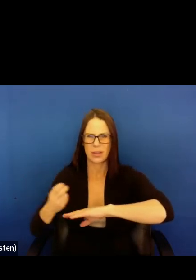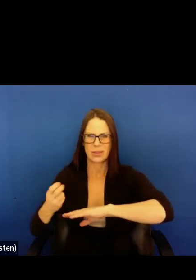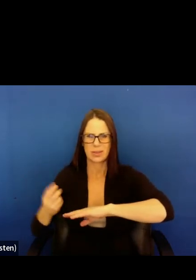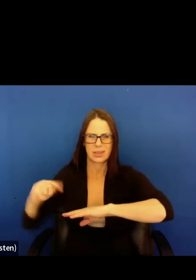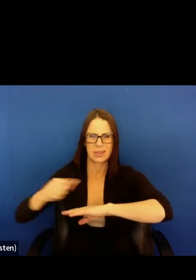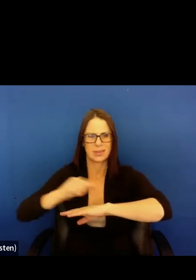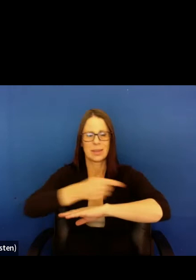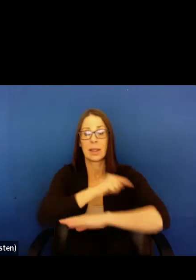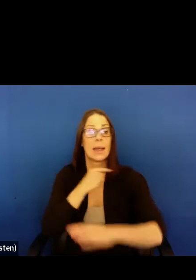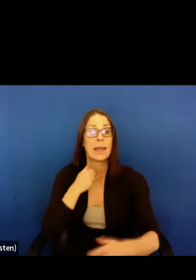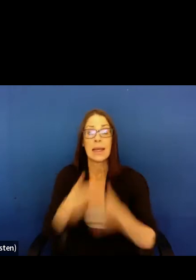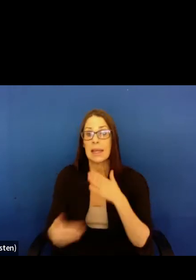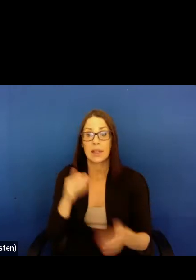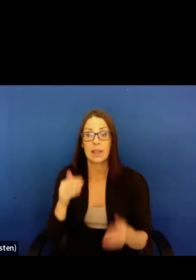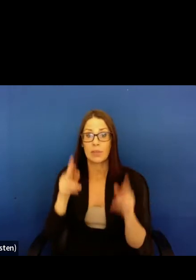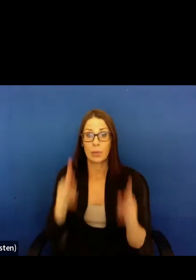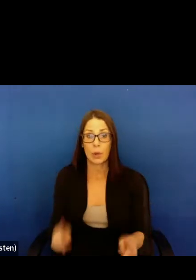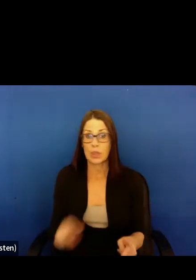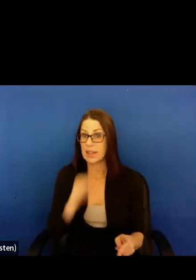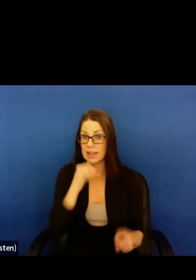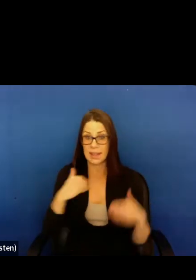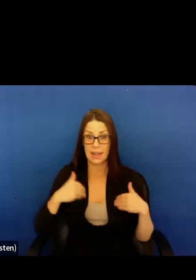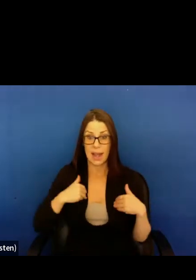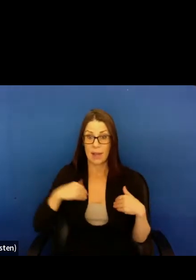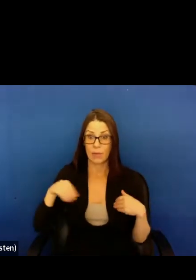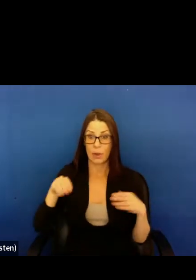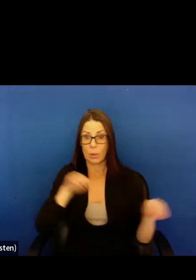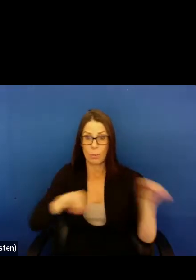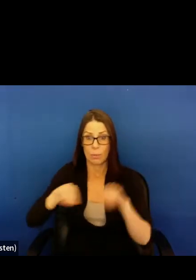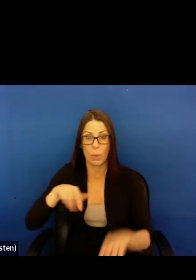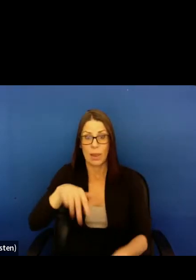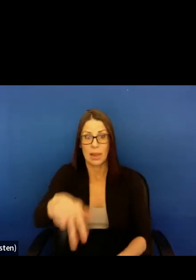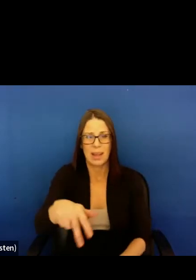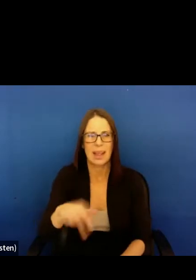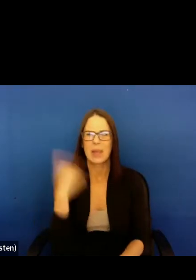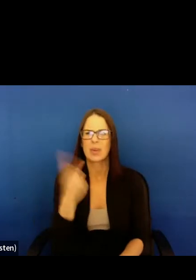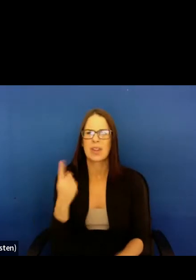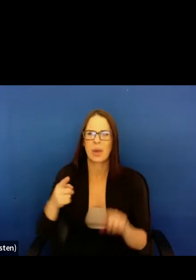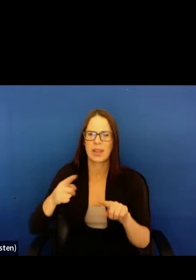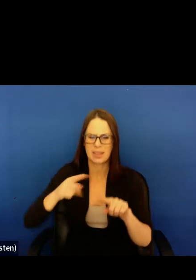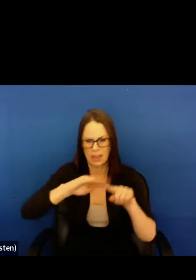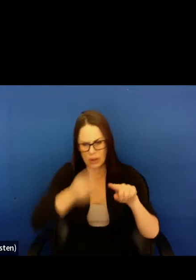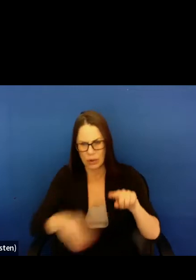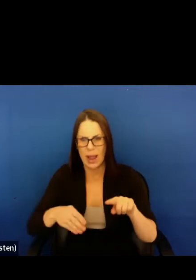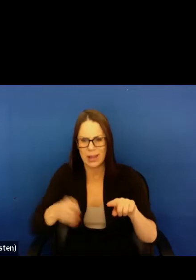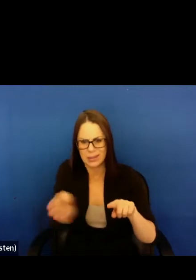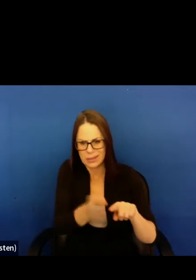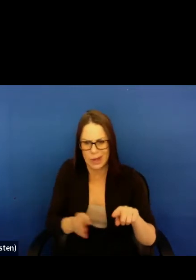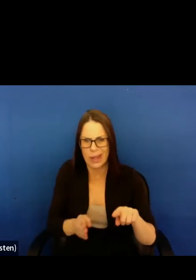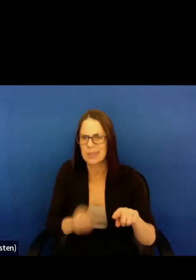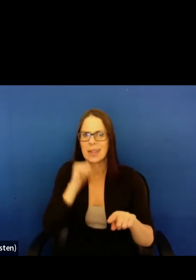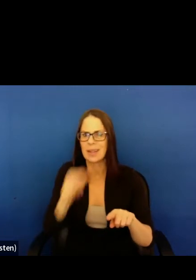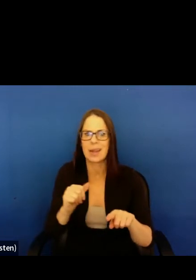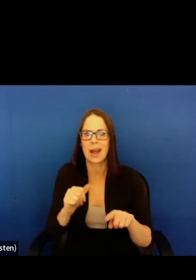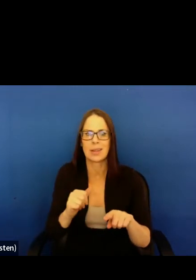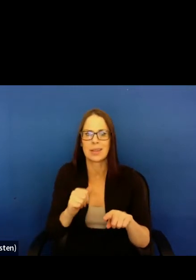have mobility issues, the steps are always cracked, they're not well maintained. And actually getting to them sometimes